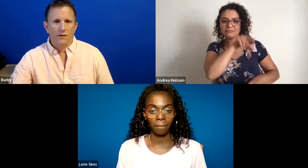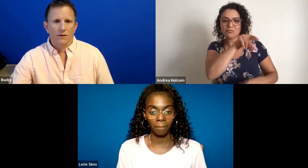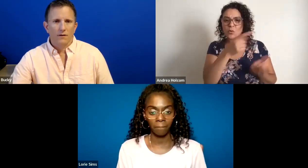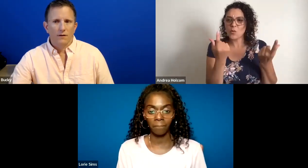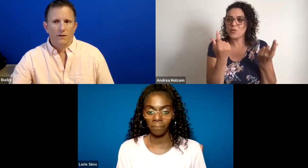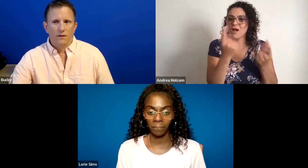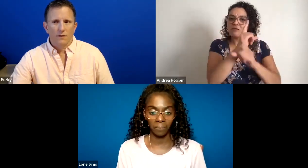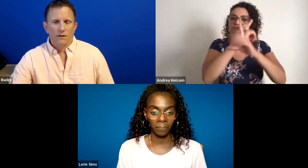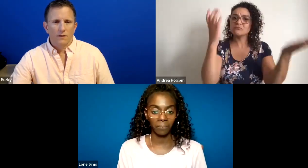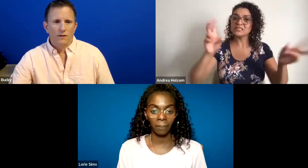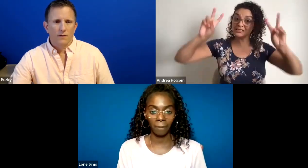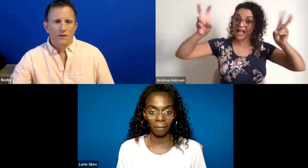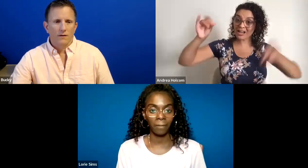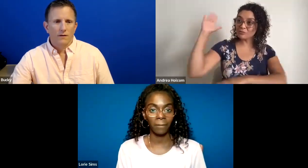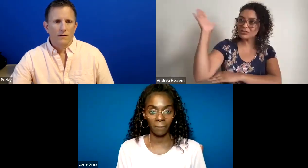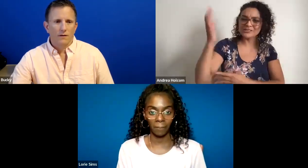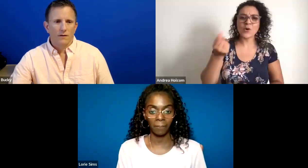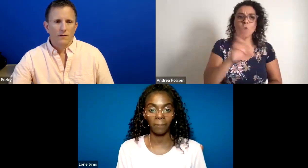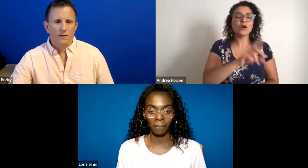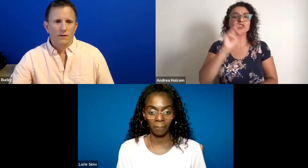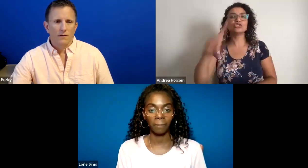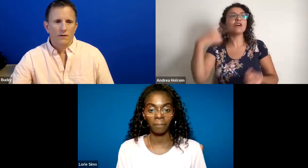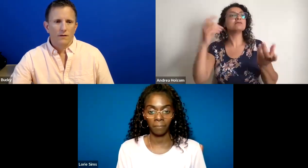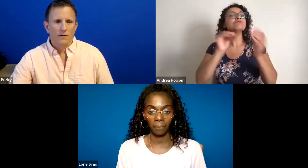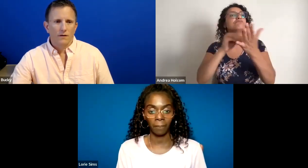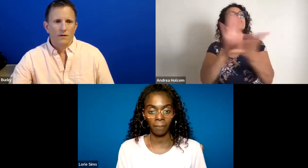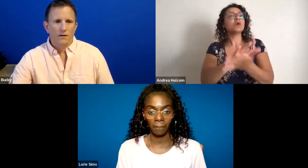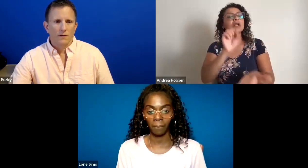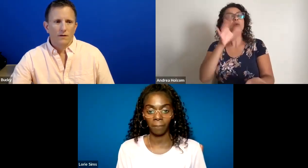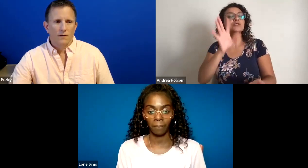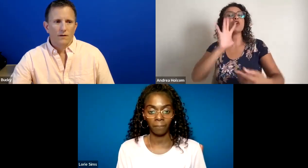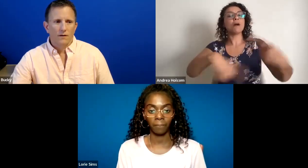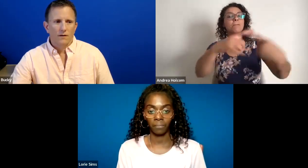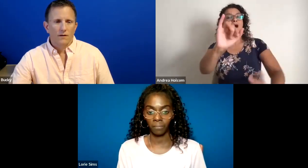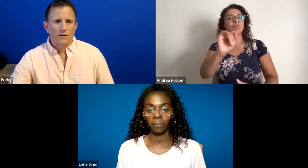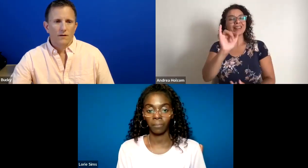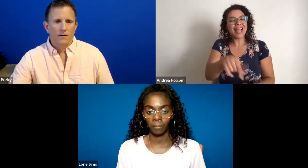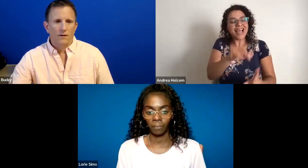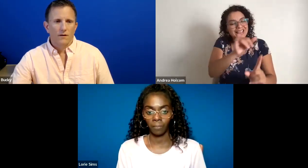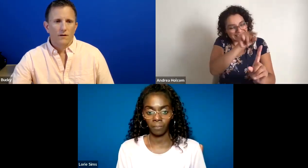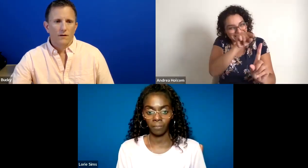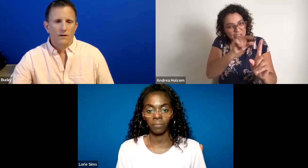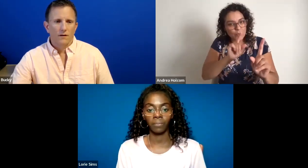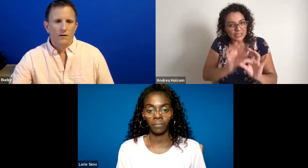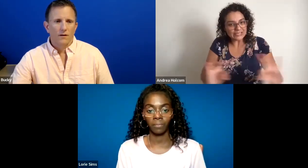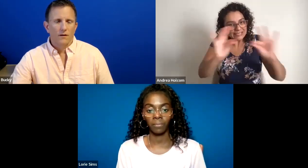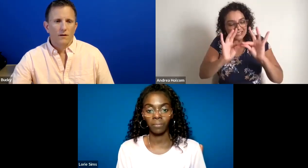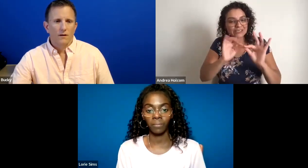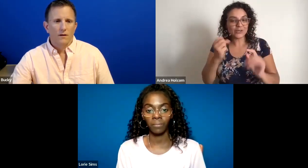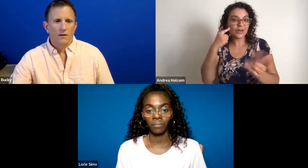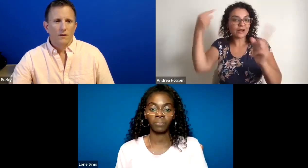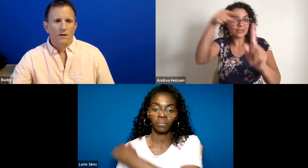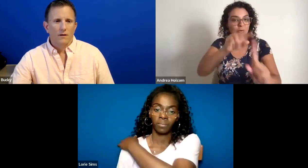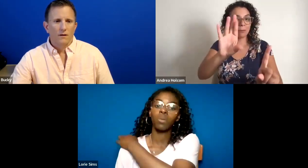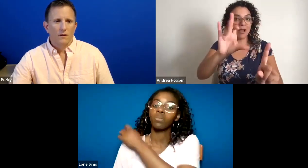supremacy, whoever typed that, was that the title of a presentation? Or did they just say it's just a subject matter that was going to